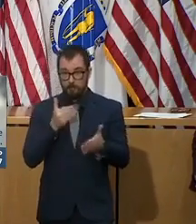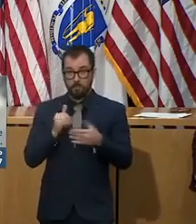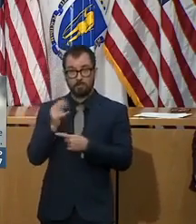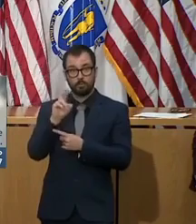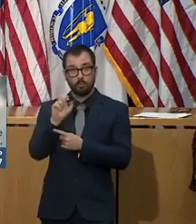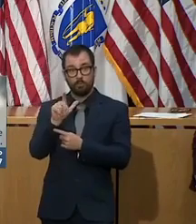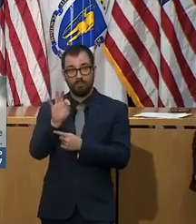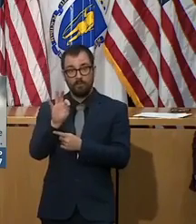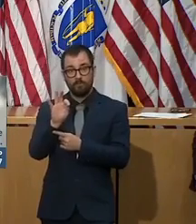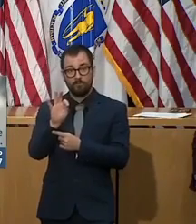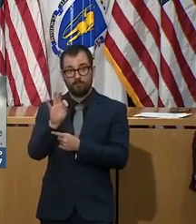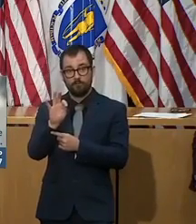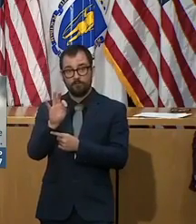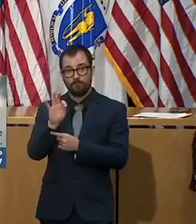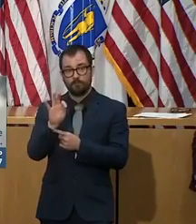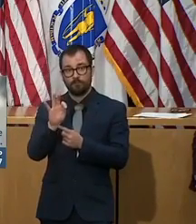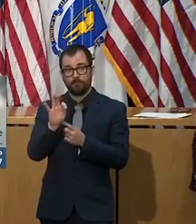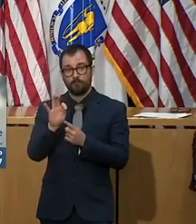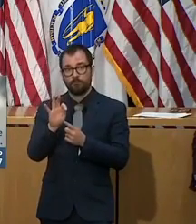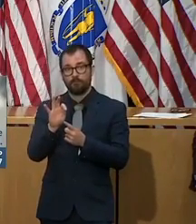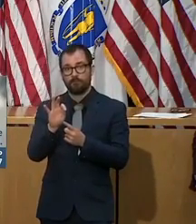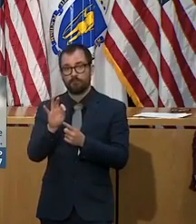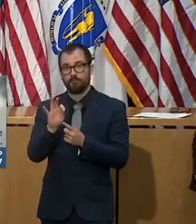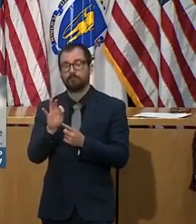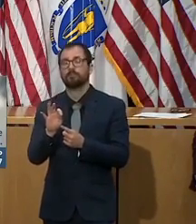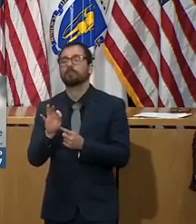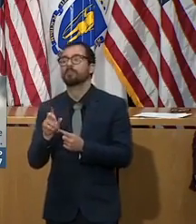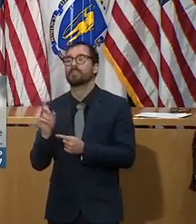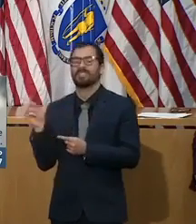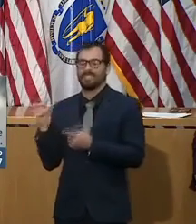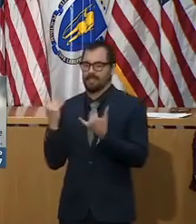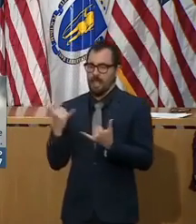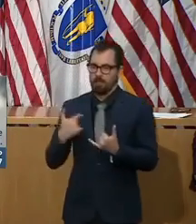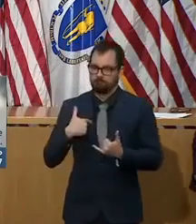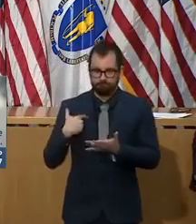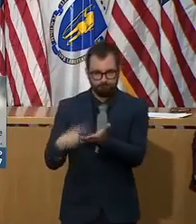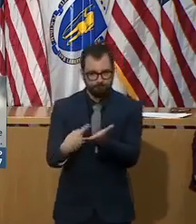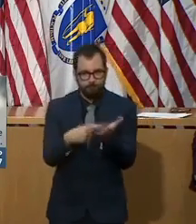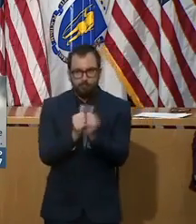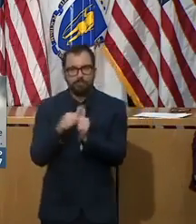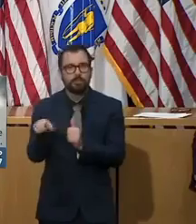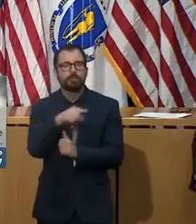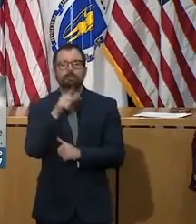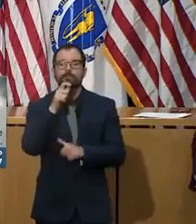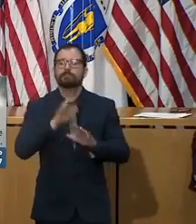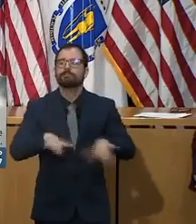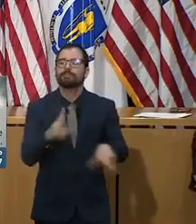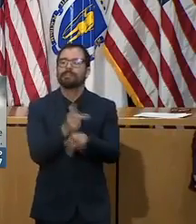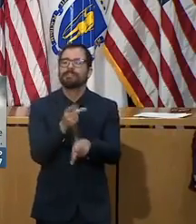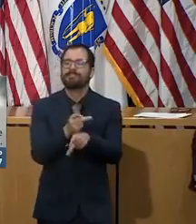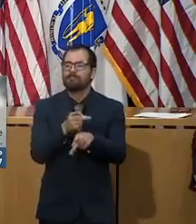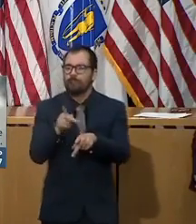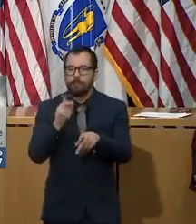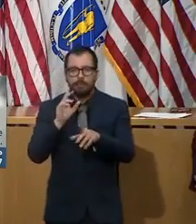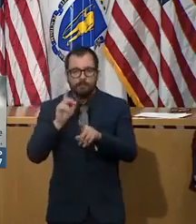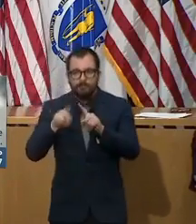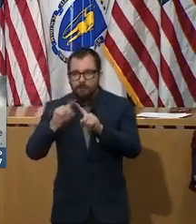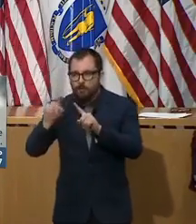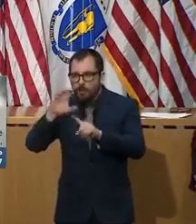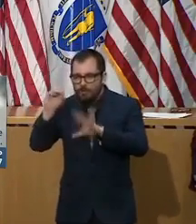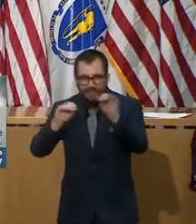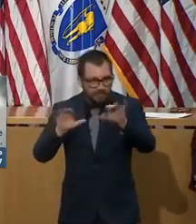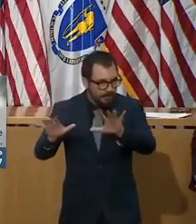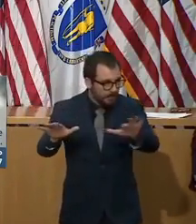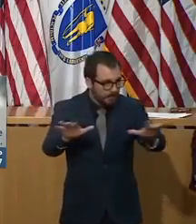generally and what we get from the business community and how phased in the phased opening actually is. Governor, in some states, we've seen governors and mayors